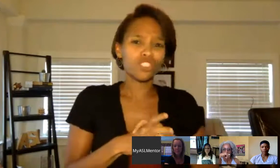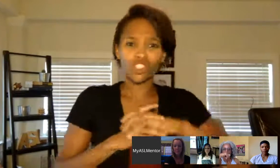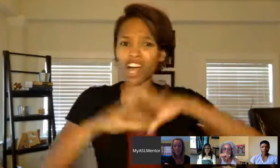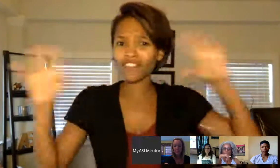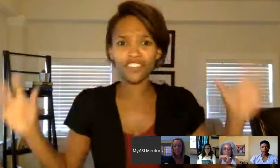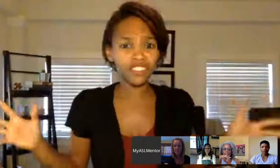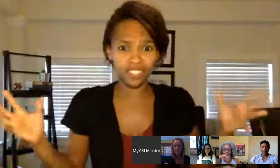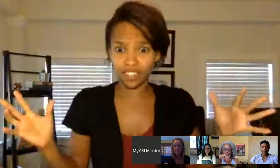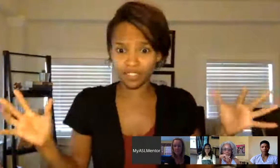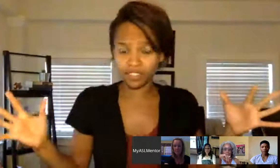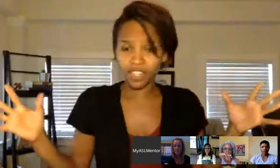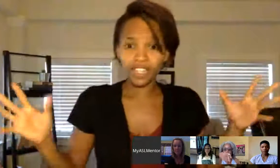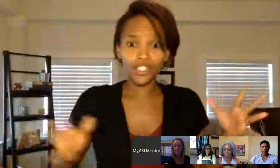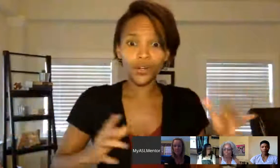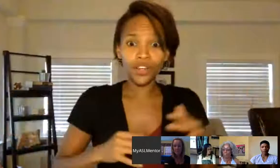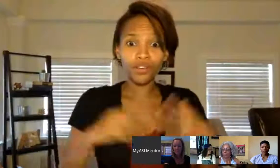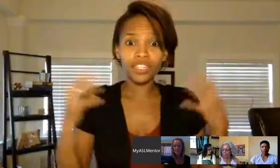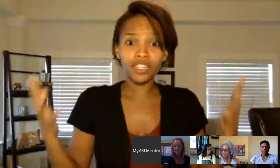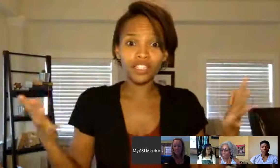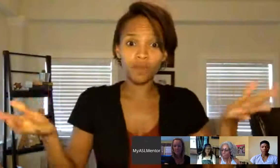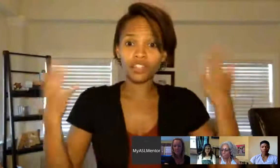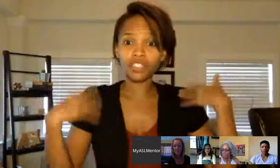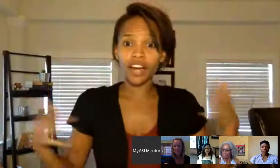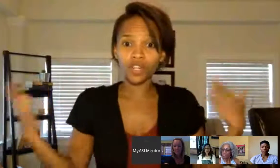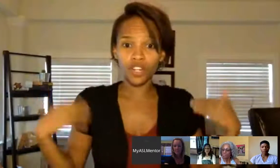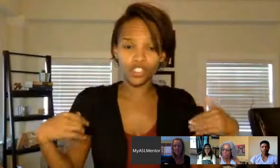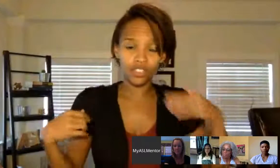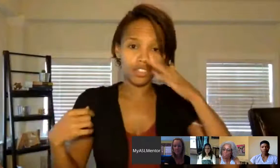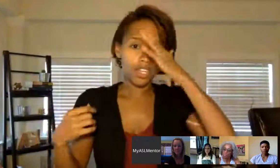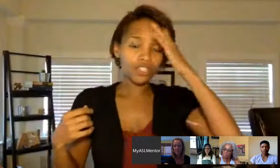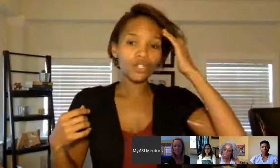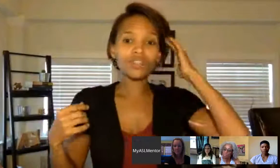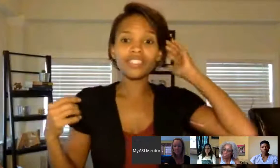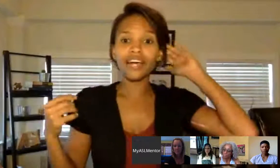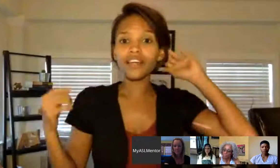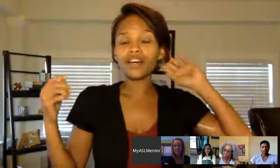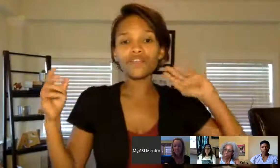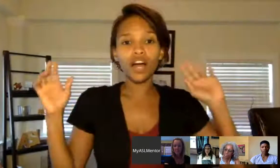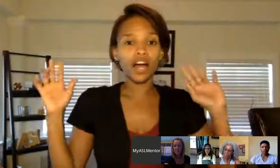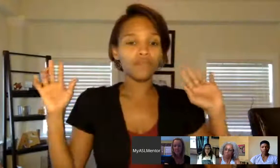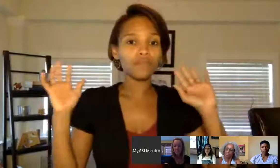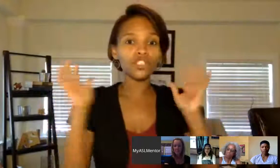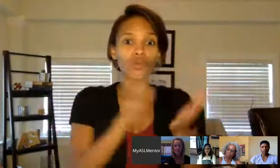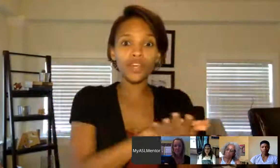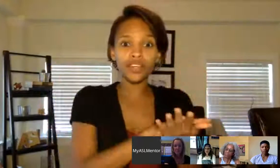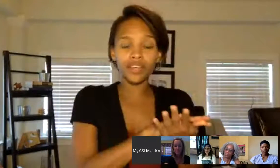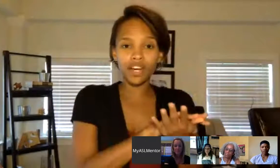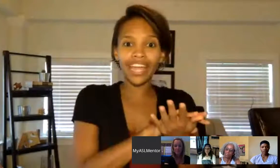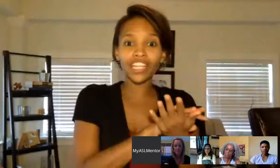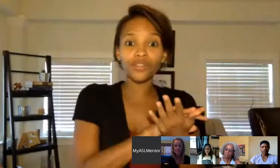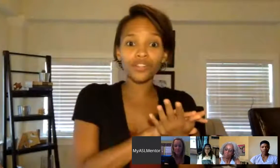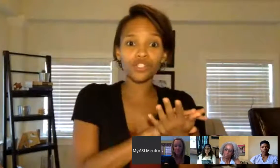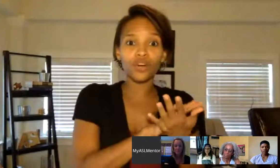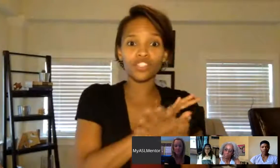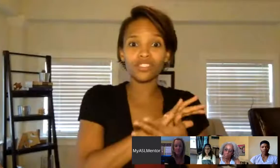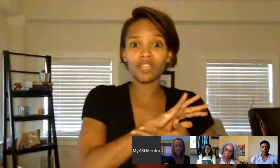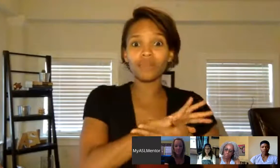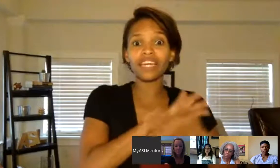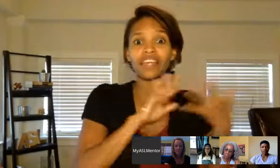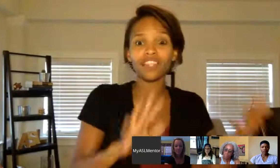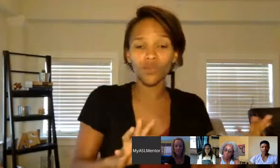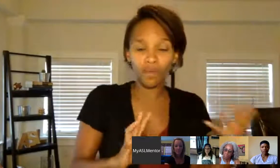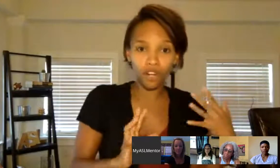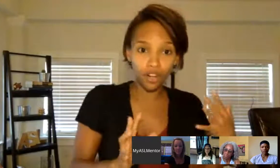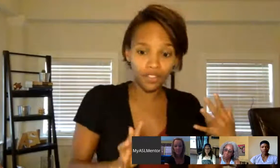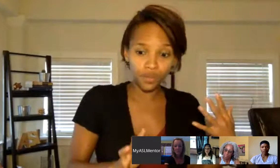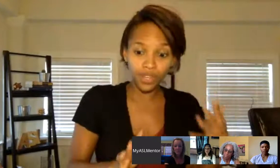was chock full of stuff, and so it really sparked a lot of questions. So instead of answering those questions at the beginning of